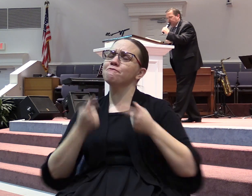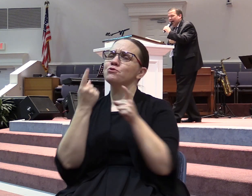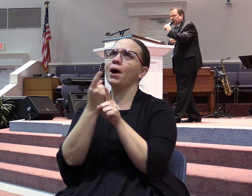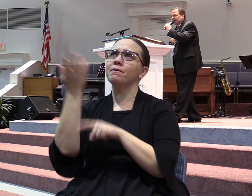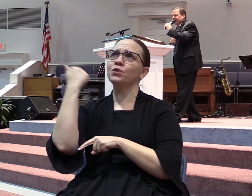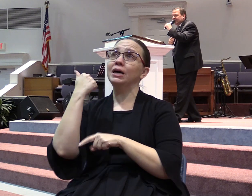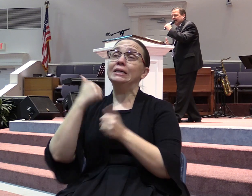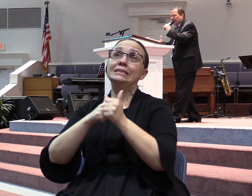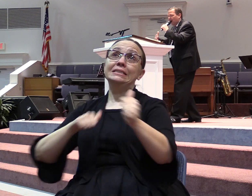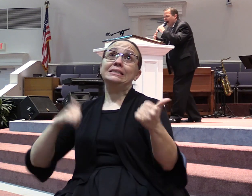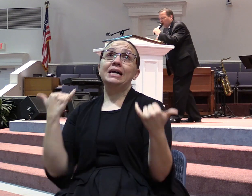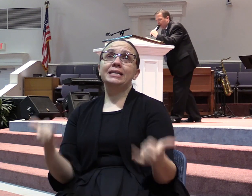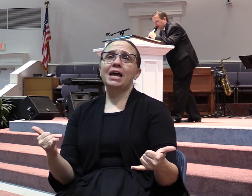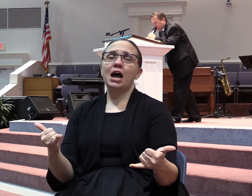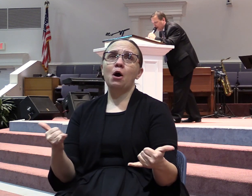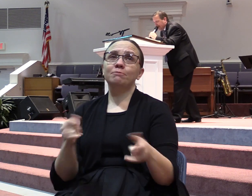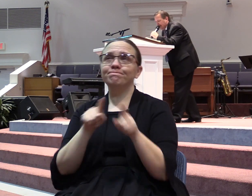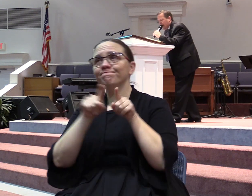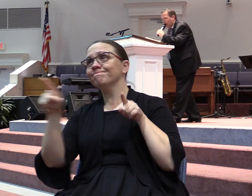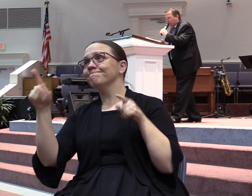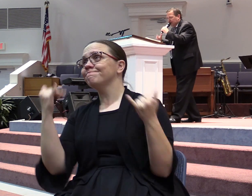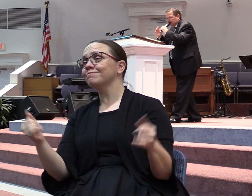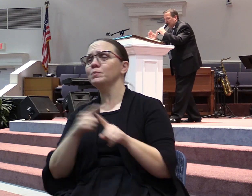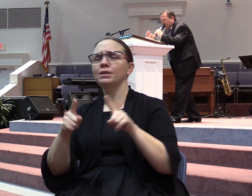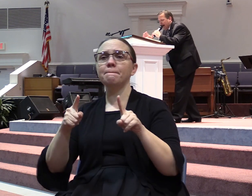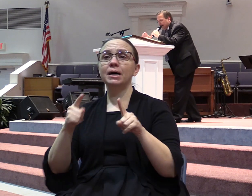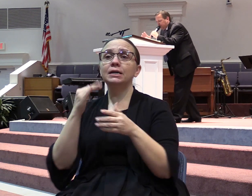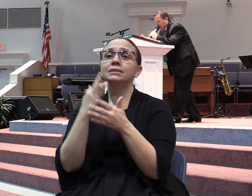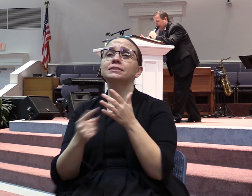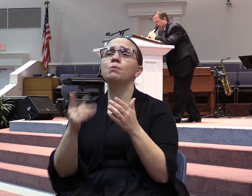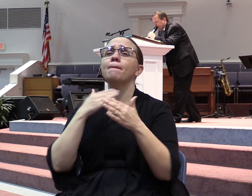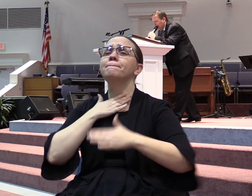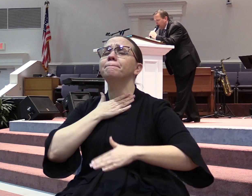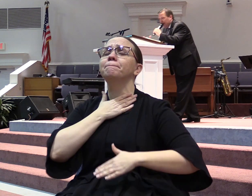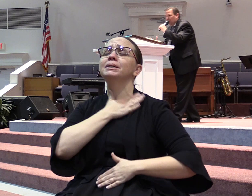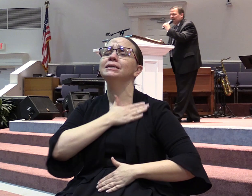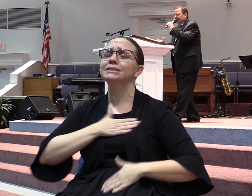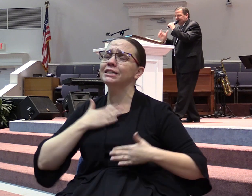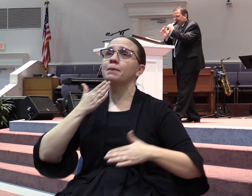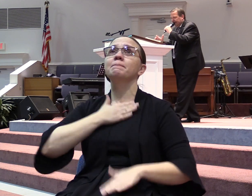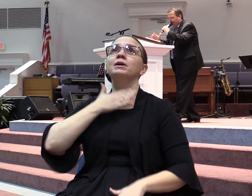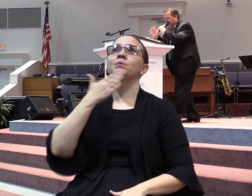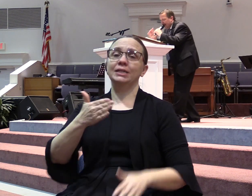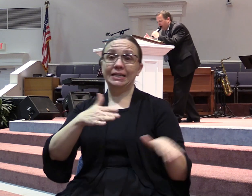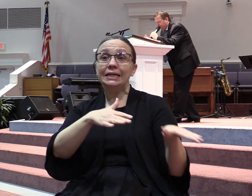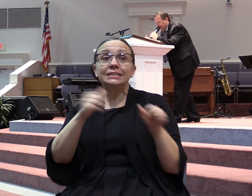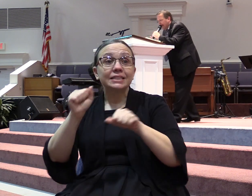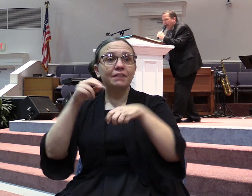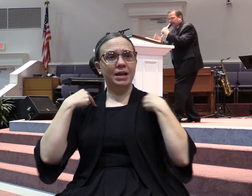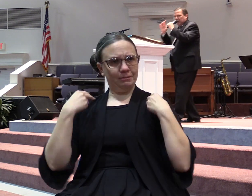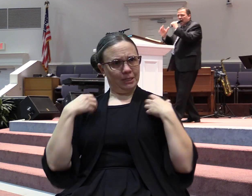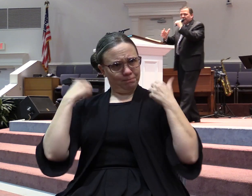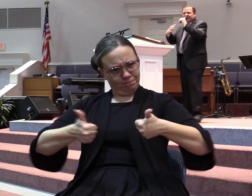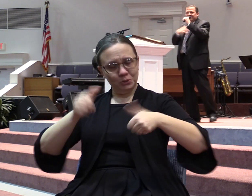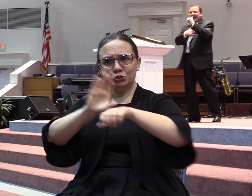I'm backslid now. Now, but somebody please be willing to leave the healthy